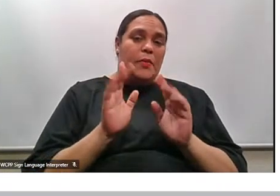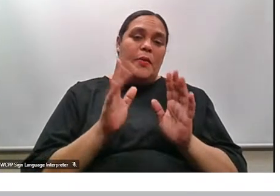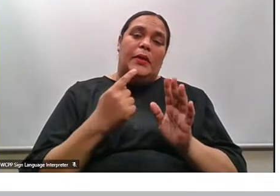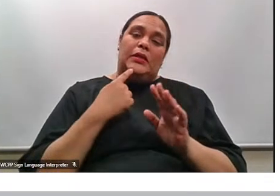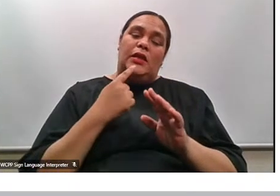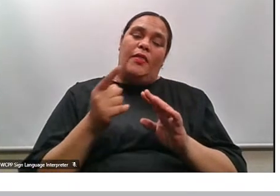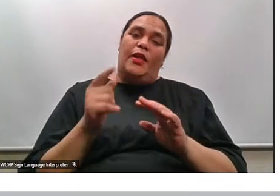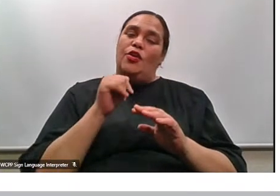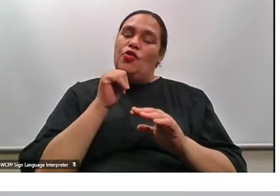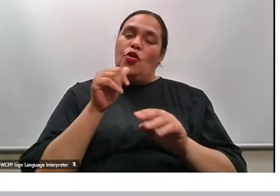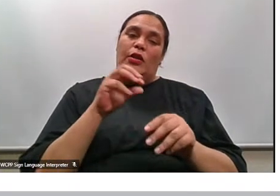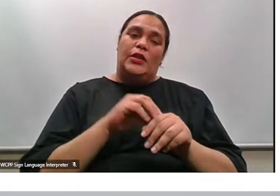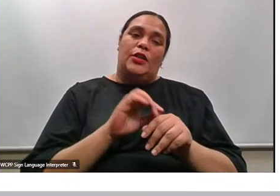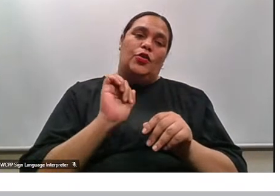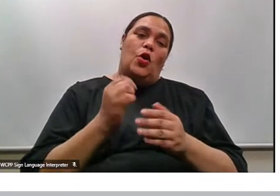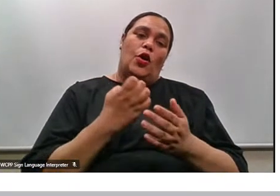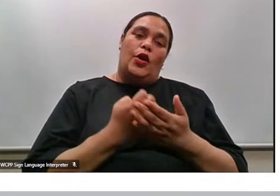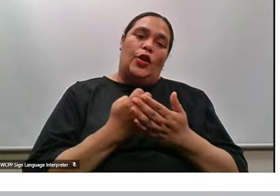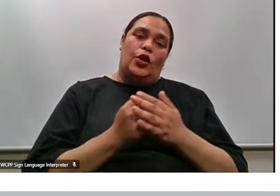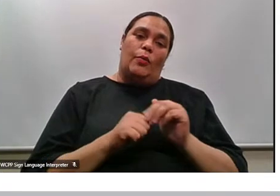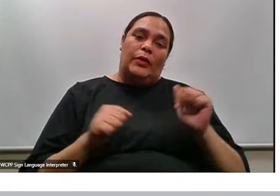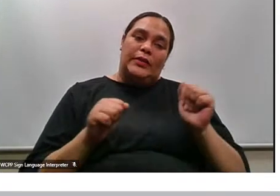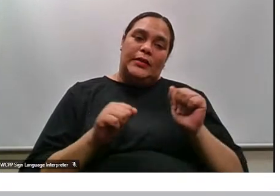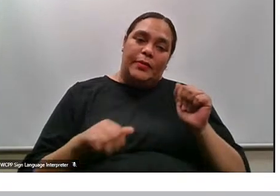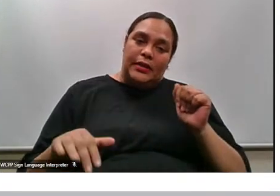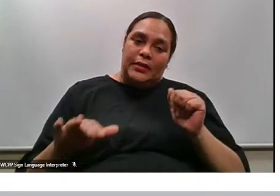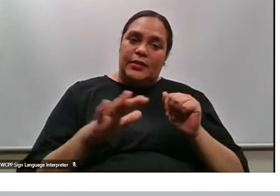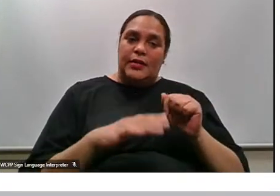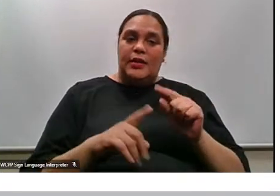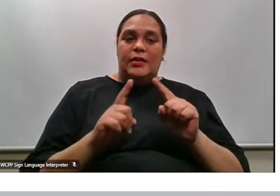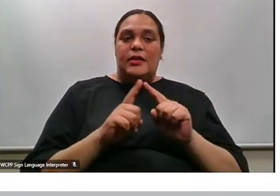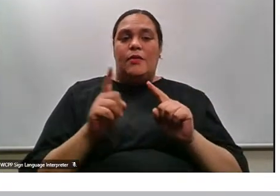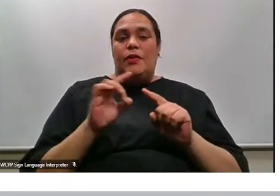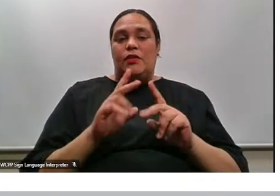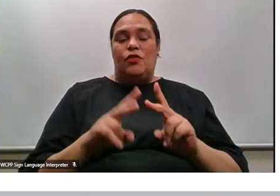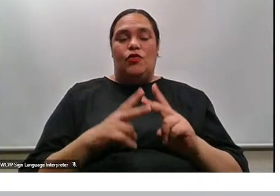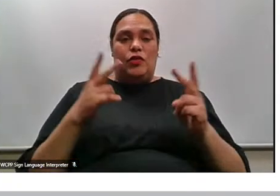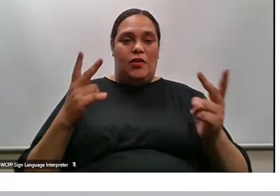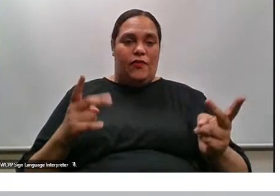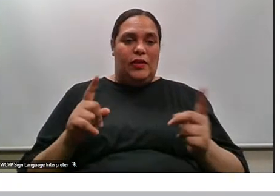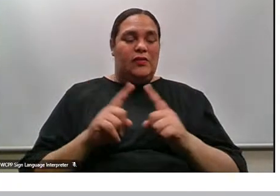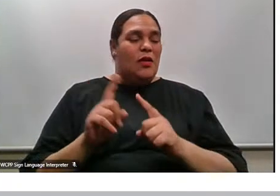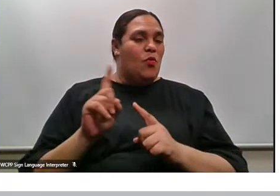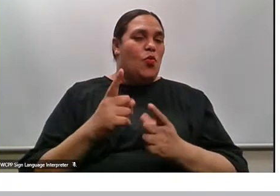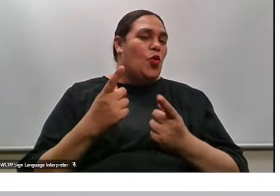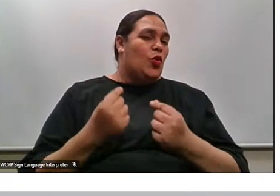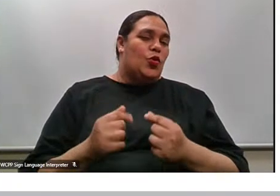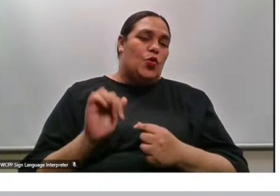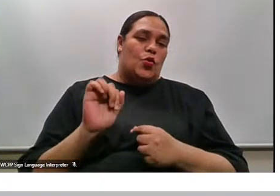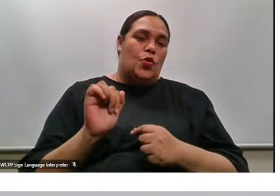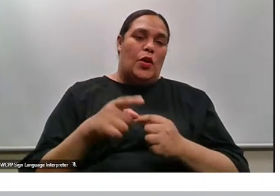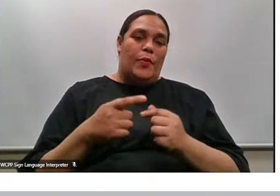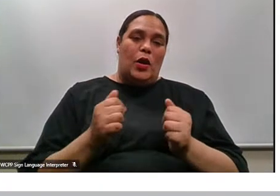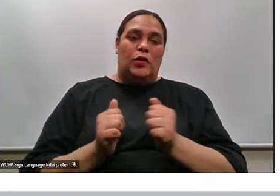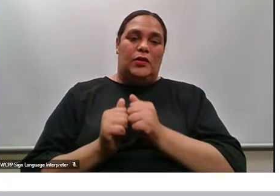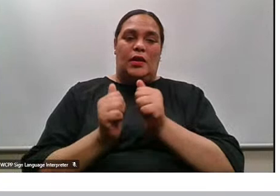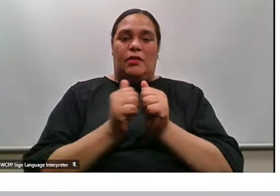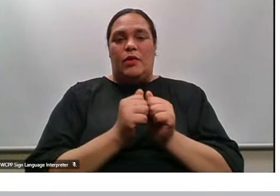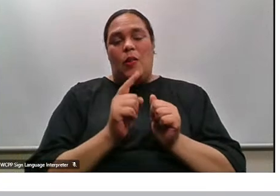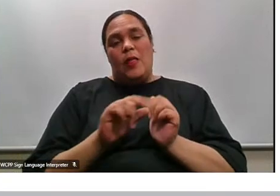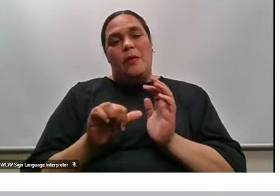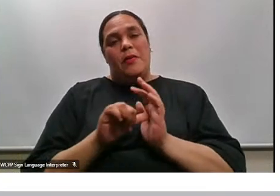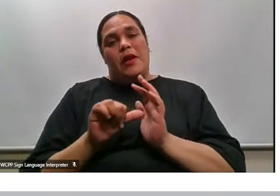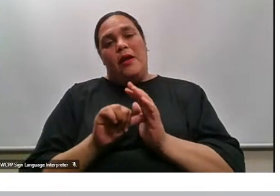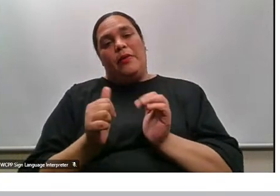not in the economic space. Theirs is different. And what do you do with the stakeholders, which are primary